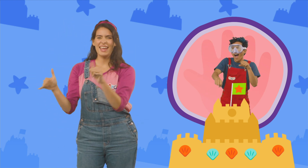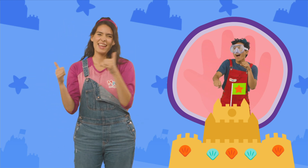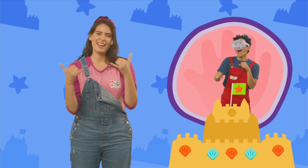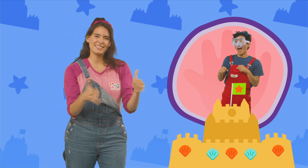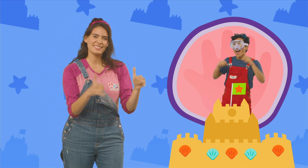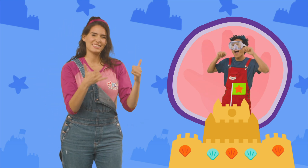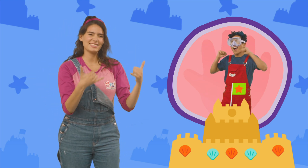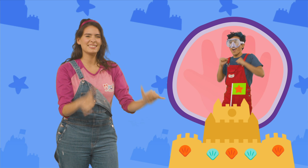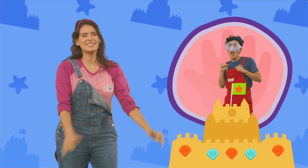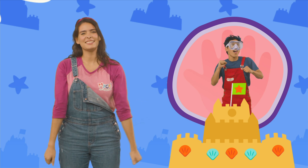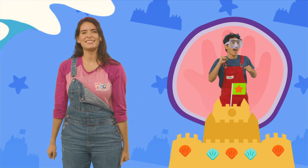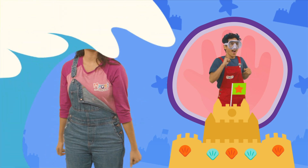beach.